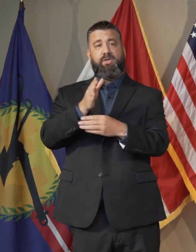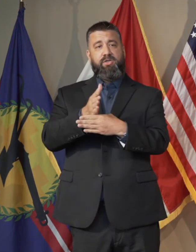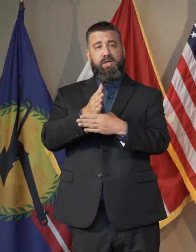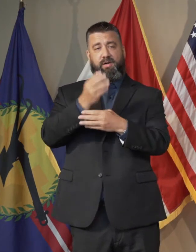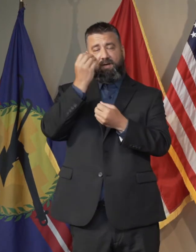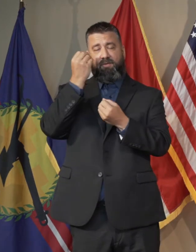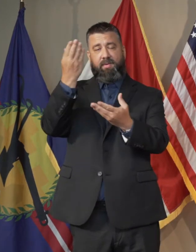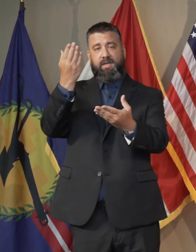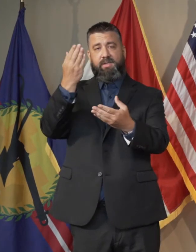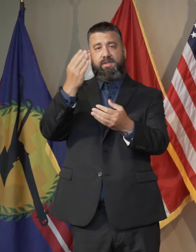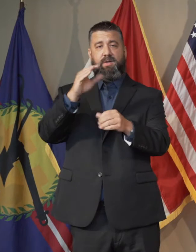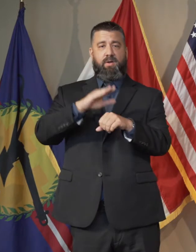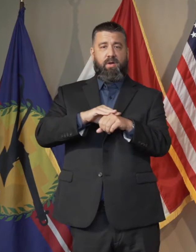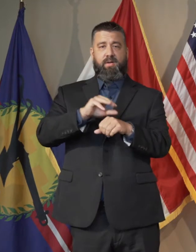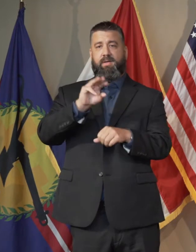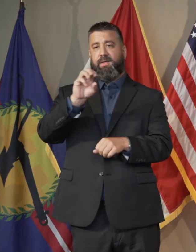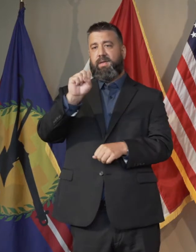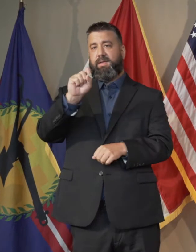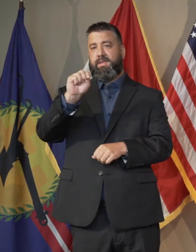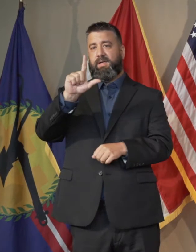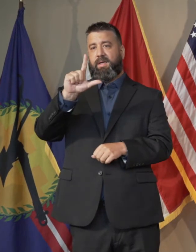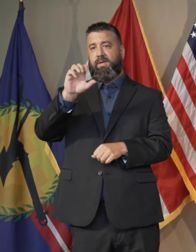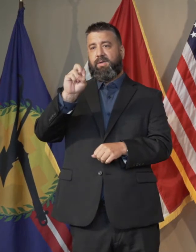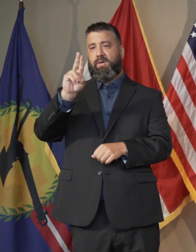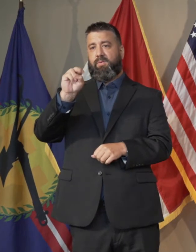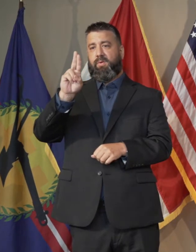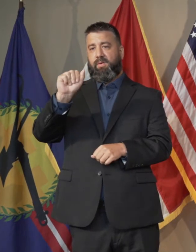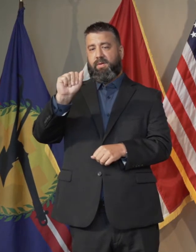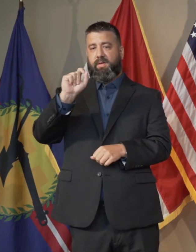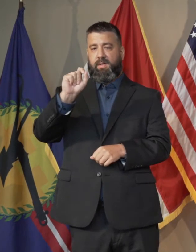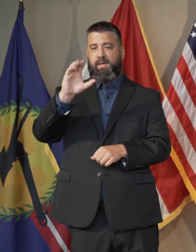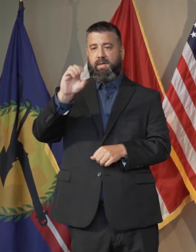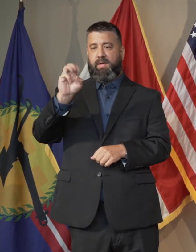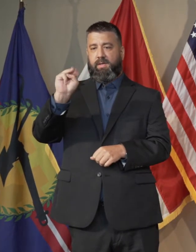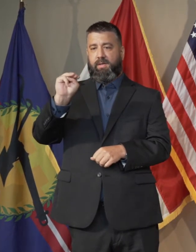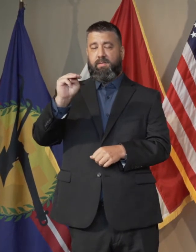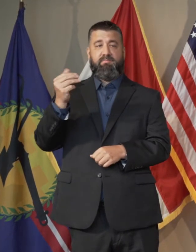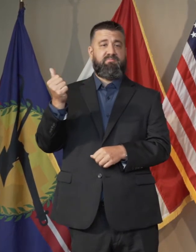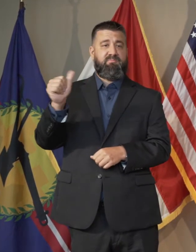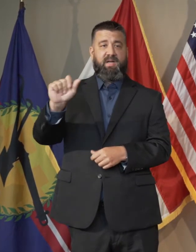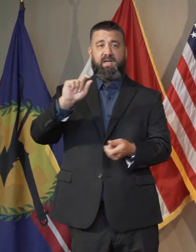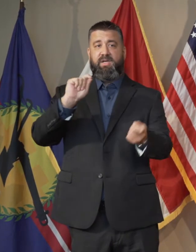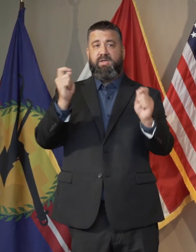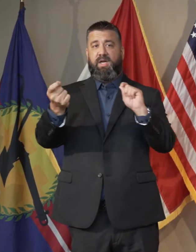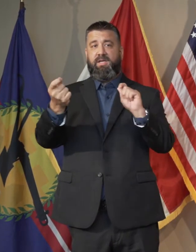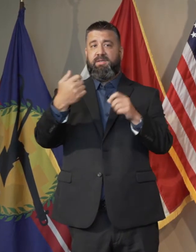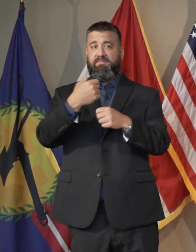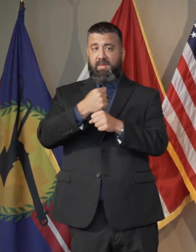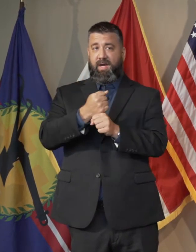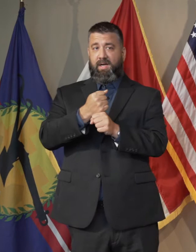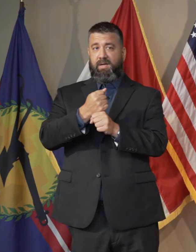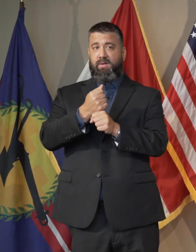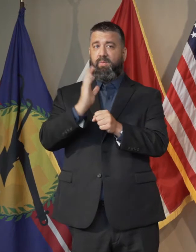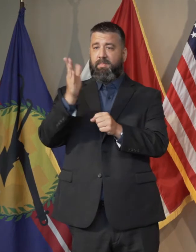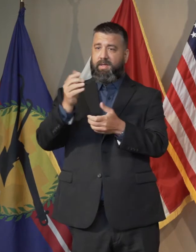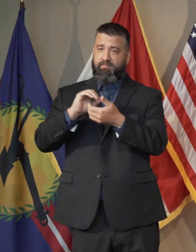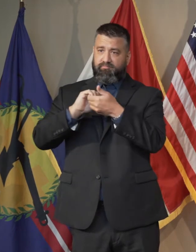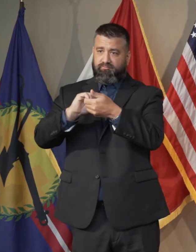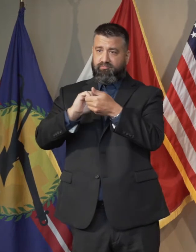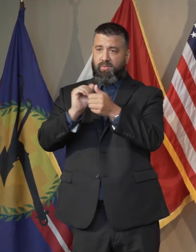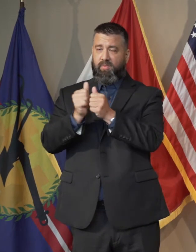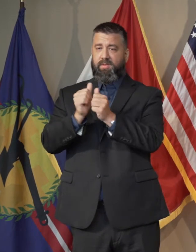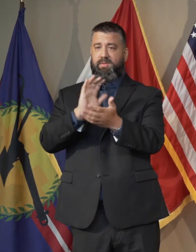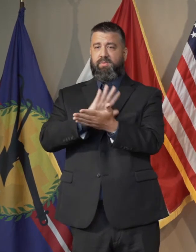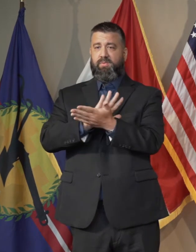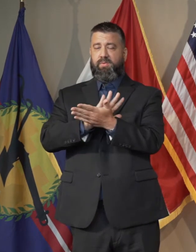at stlcorona.com. Any changes made will be made in close communication with our schools. We remain in